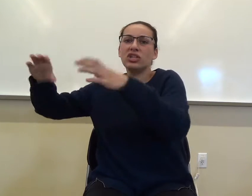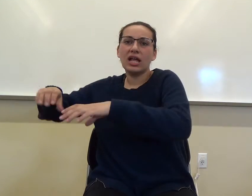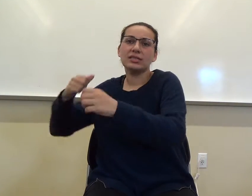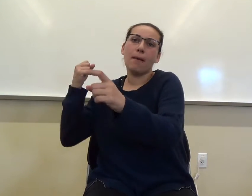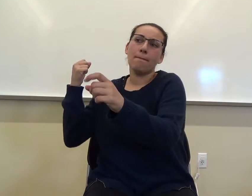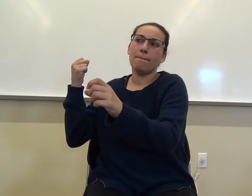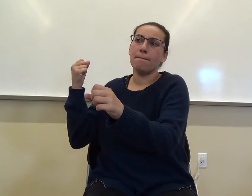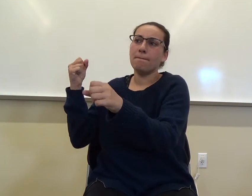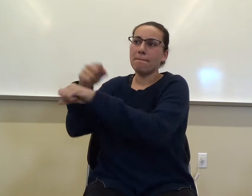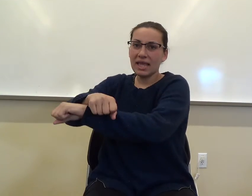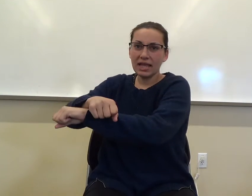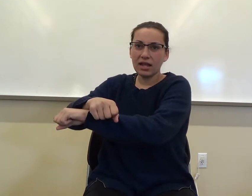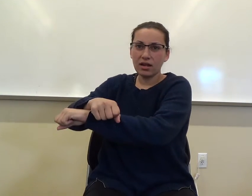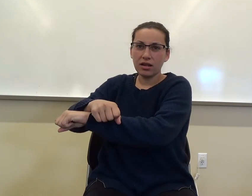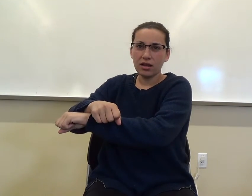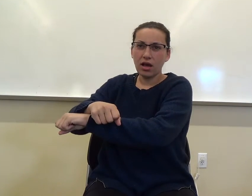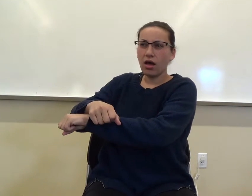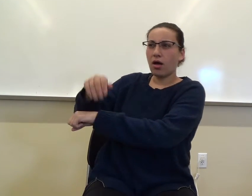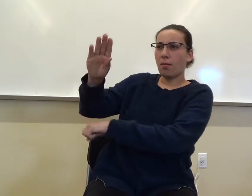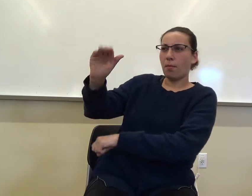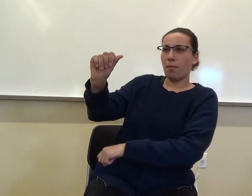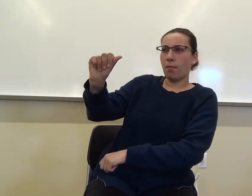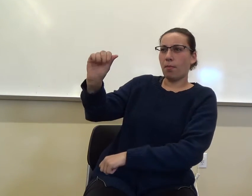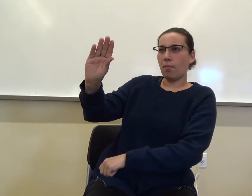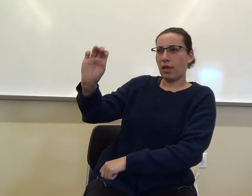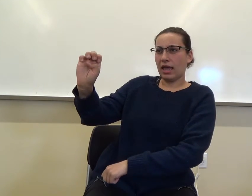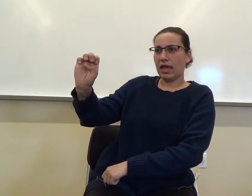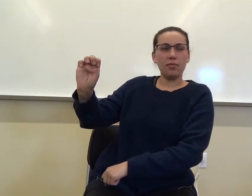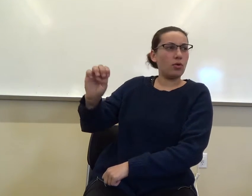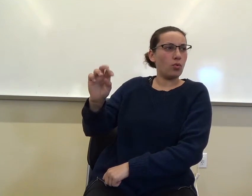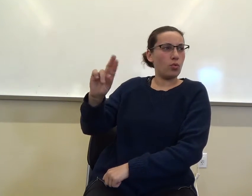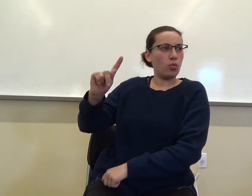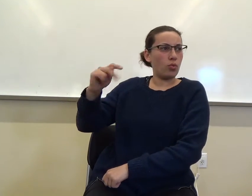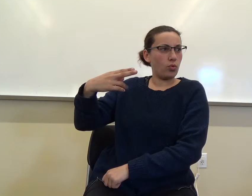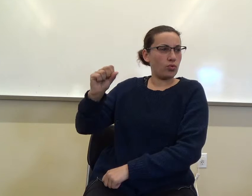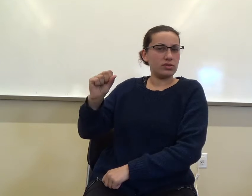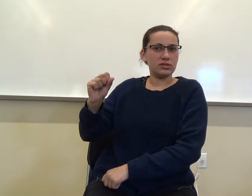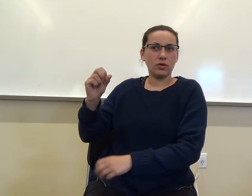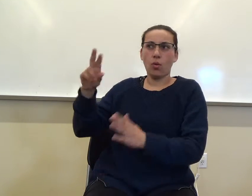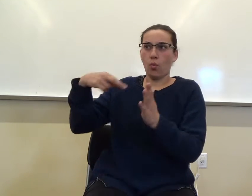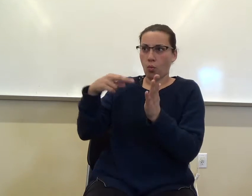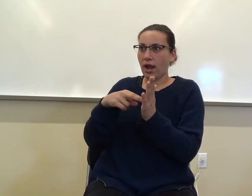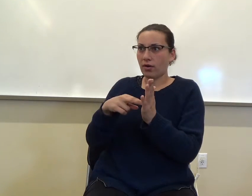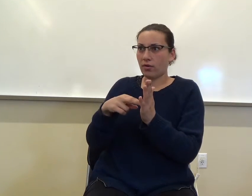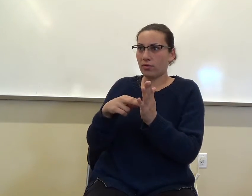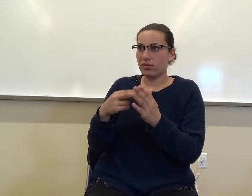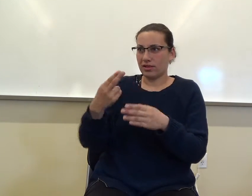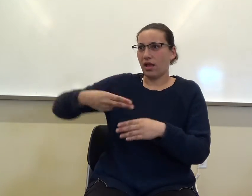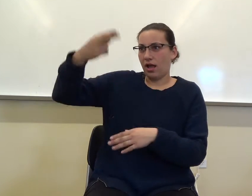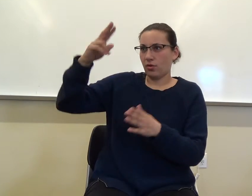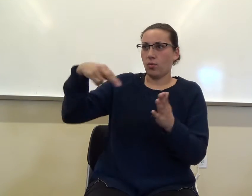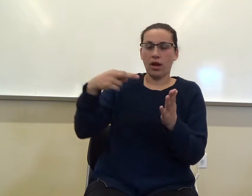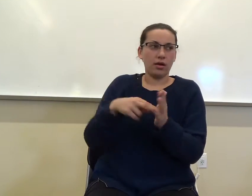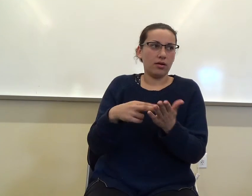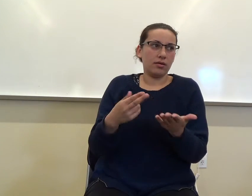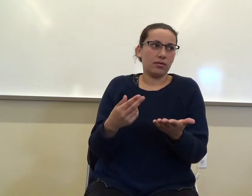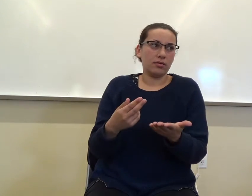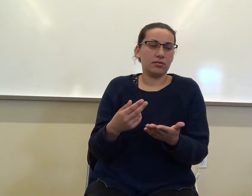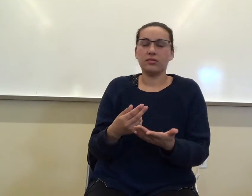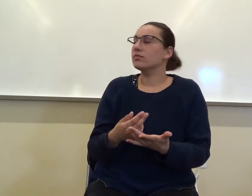didn't have to go into that because that's included in that idea that they suffered a tax. That's the details